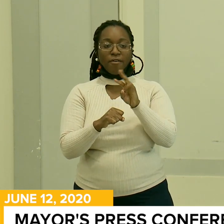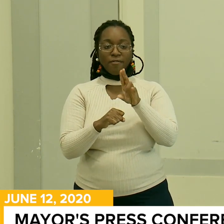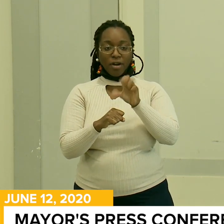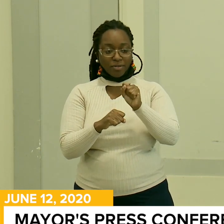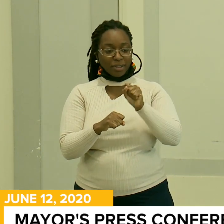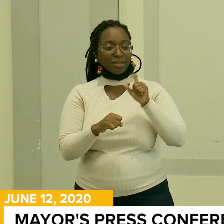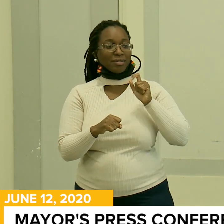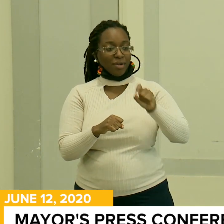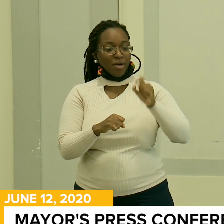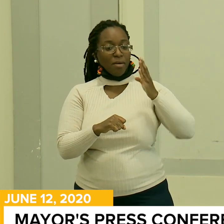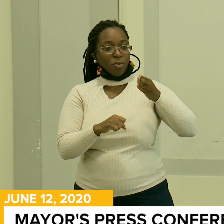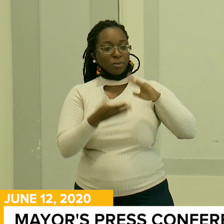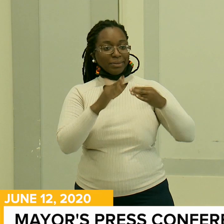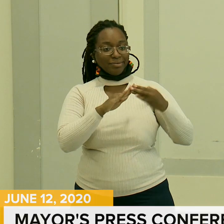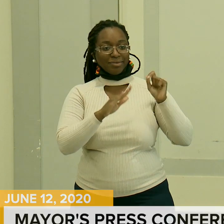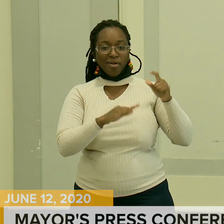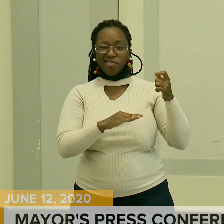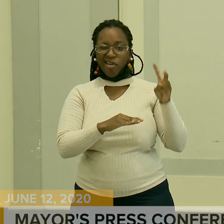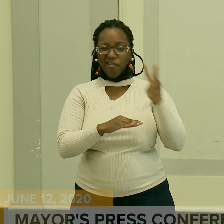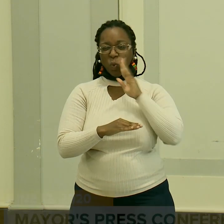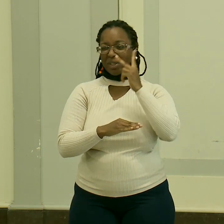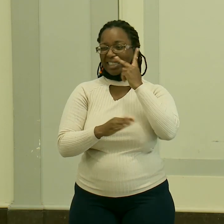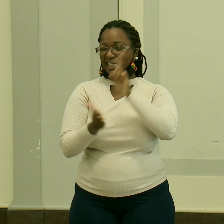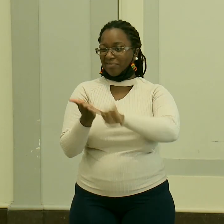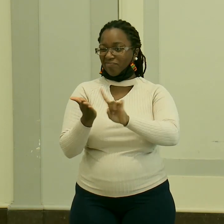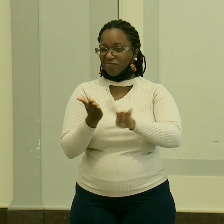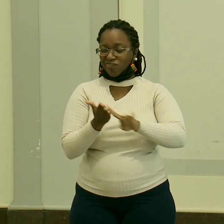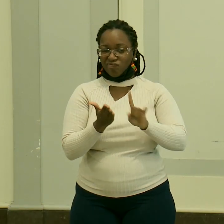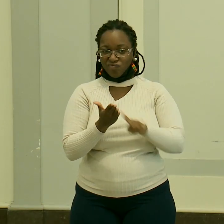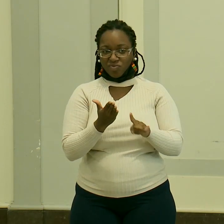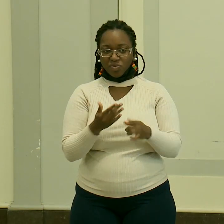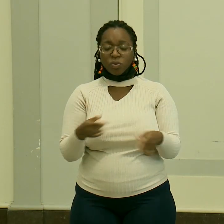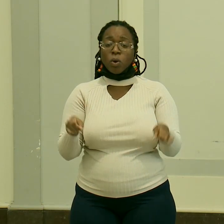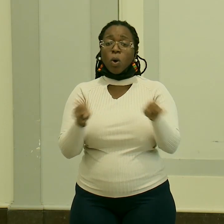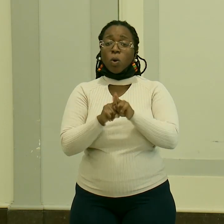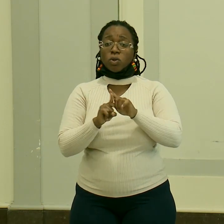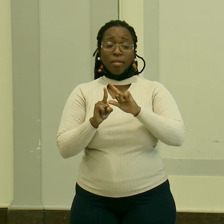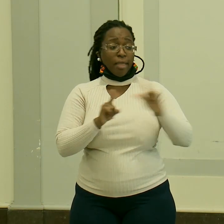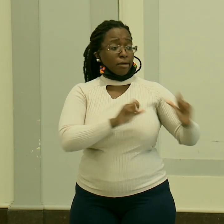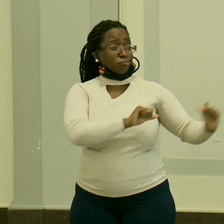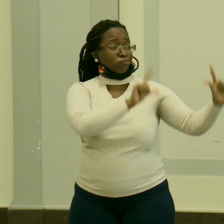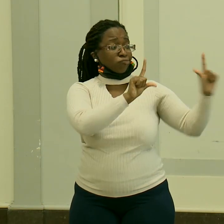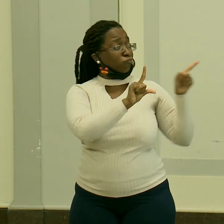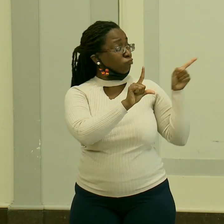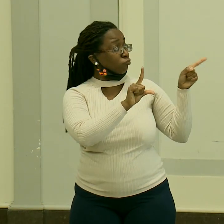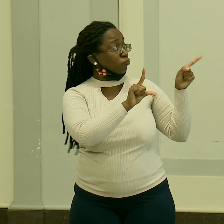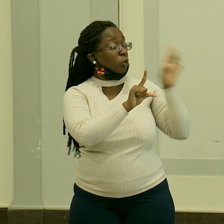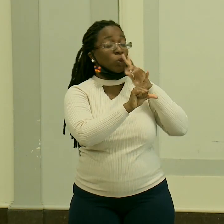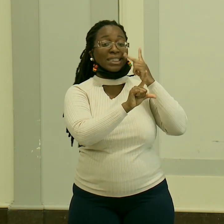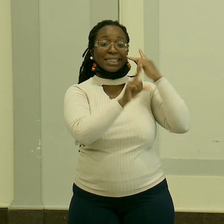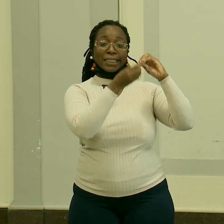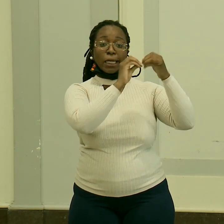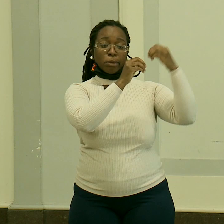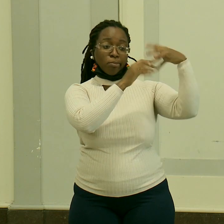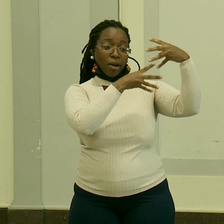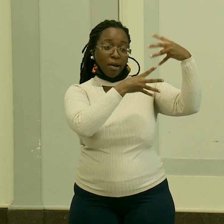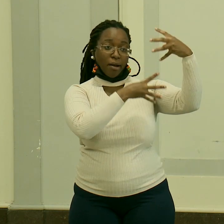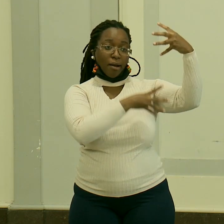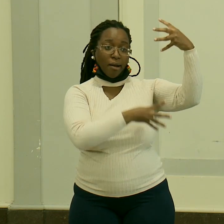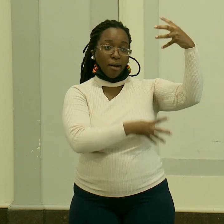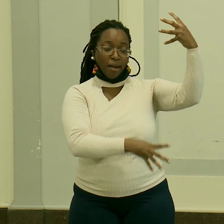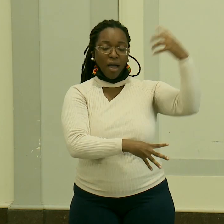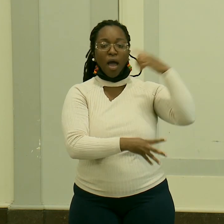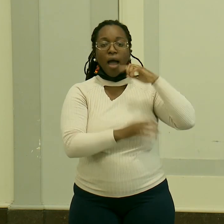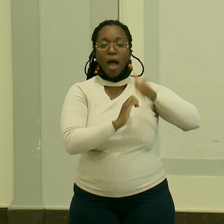coronavirus.baltimorecity.gov. Additionally, you can see this dashboard to my left to know exactly where we are in meeting criteria for the